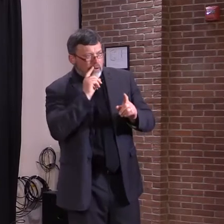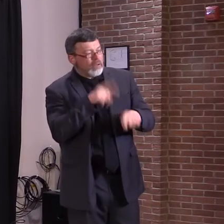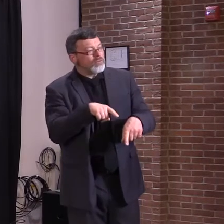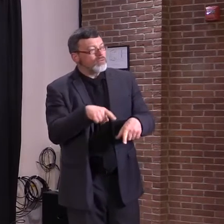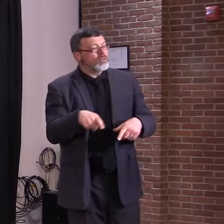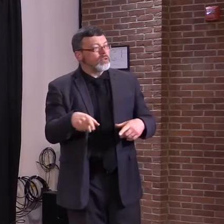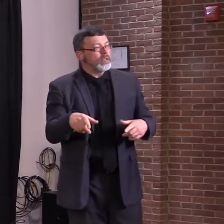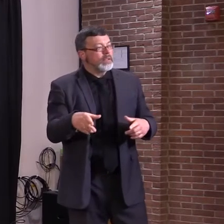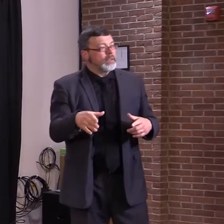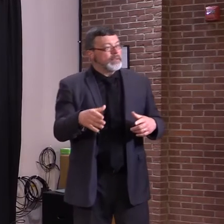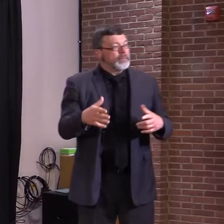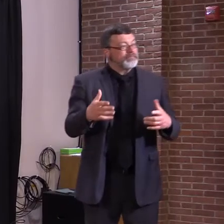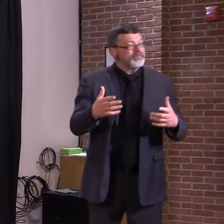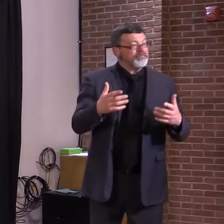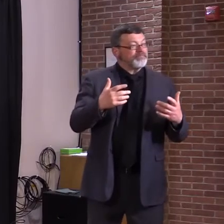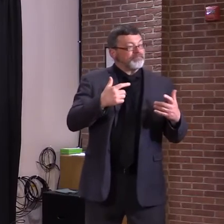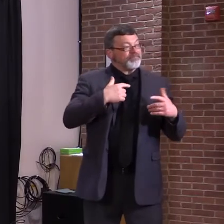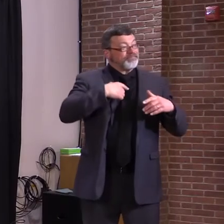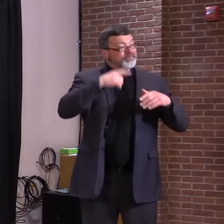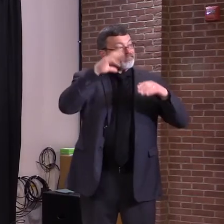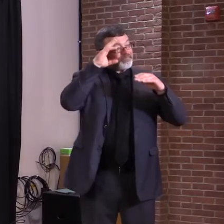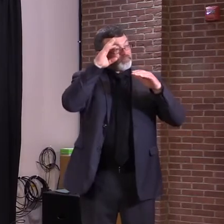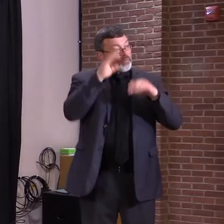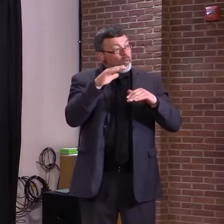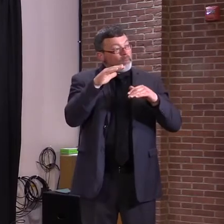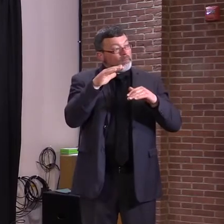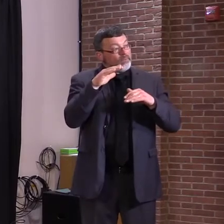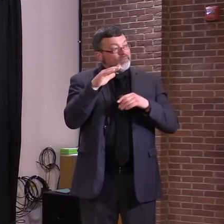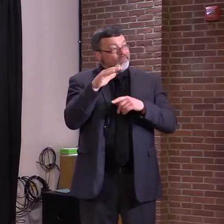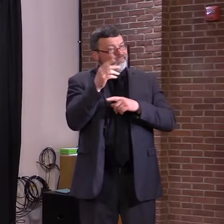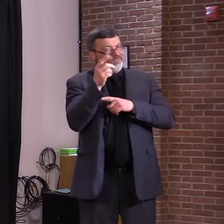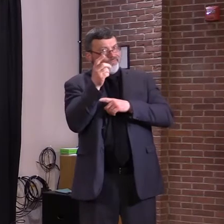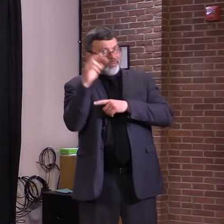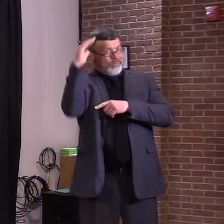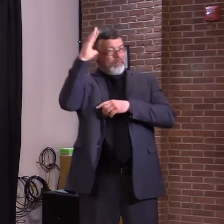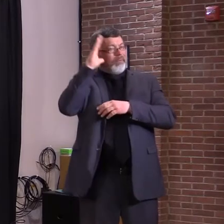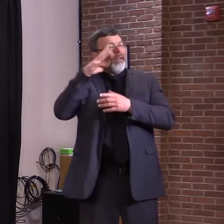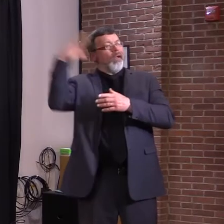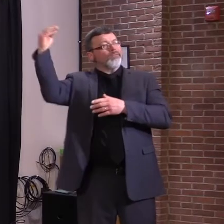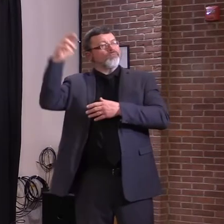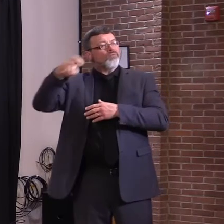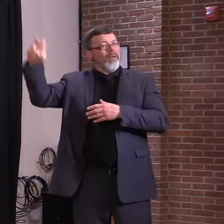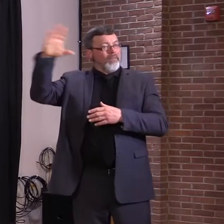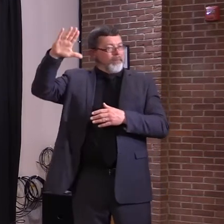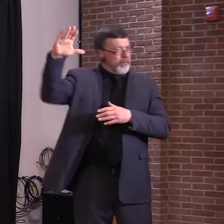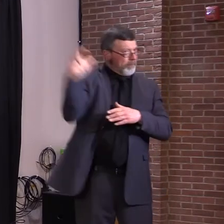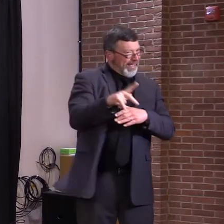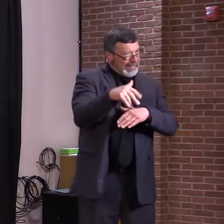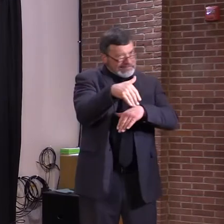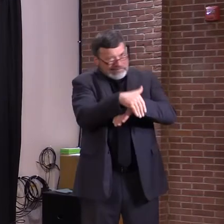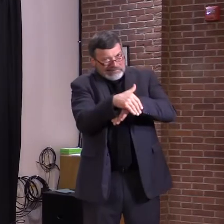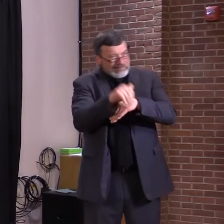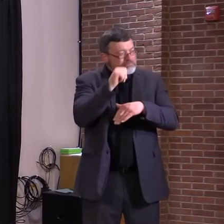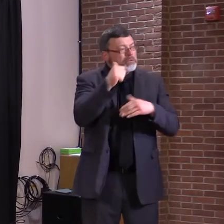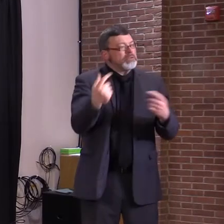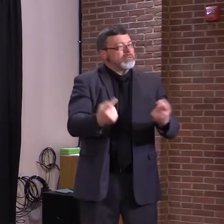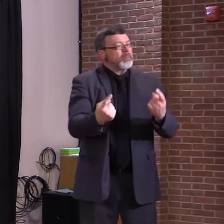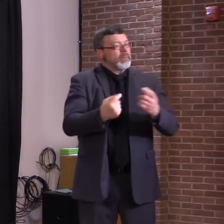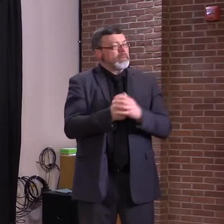in the next day or so, Tim. He'll be back, I think, tonight or tomorrow. Dr. Kelso, okay. Do you have any response to that?